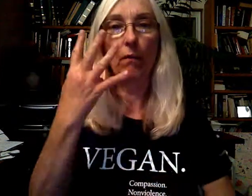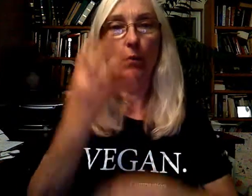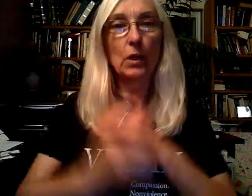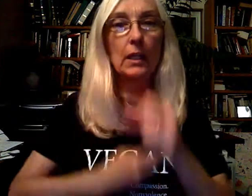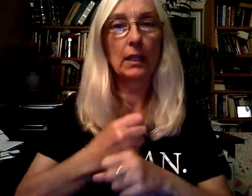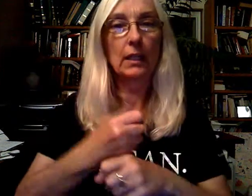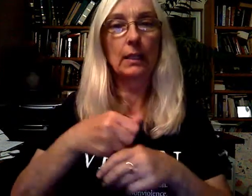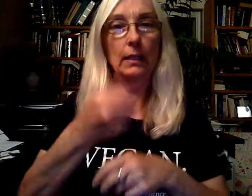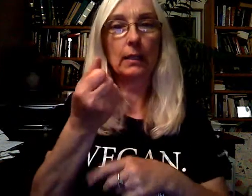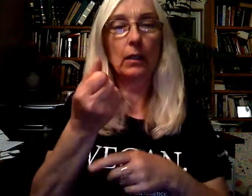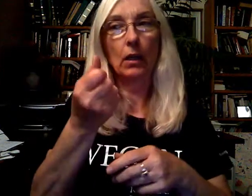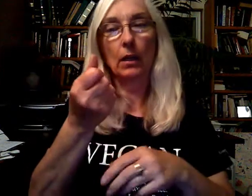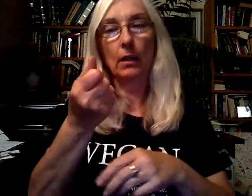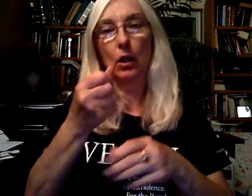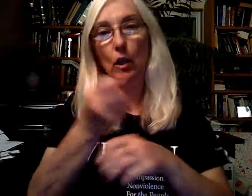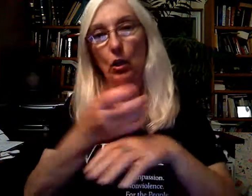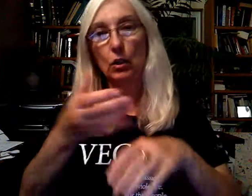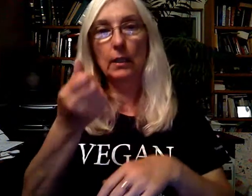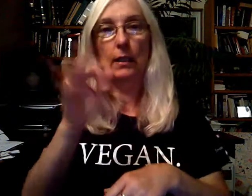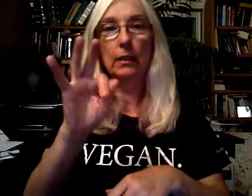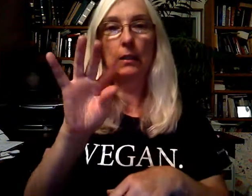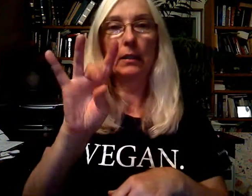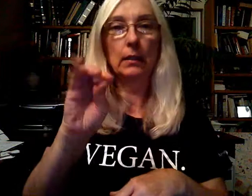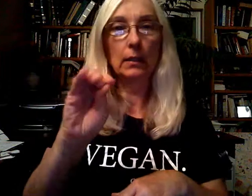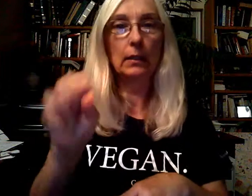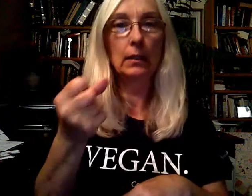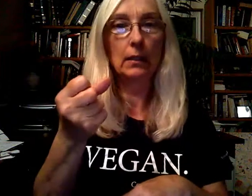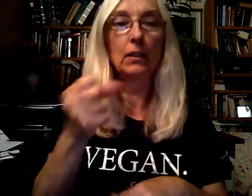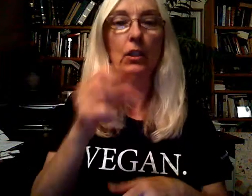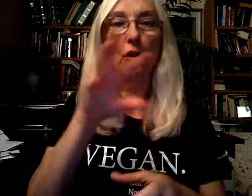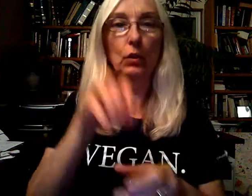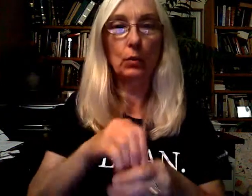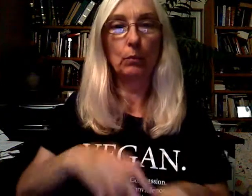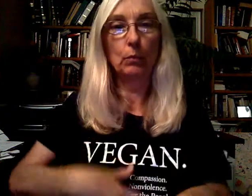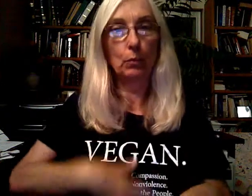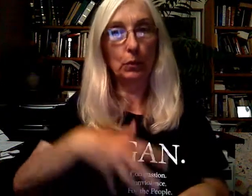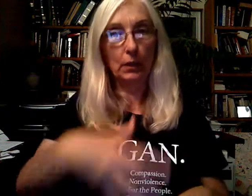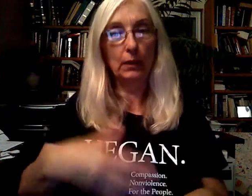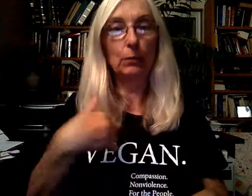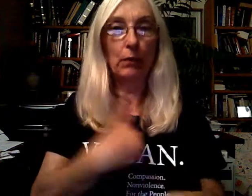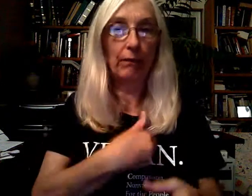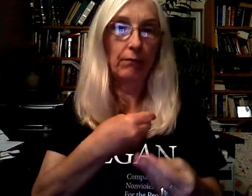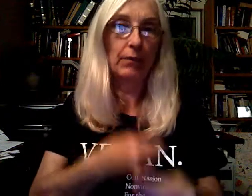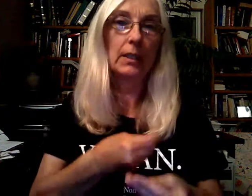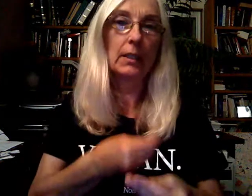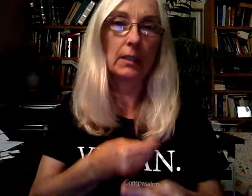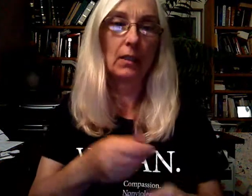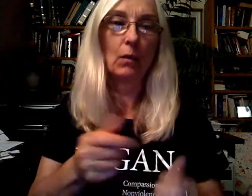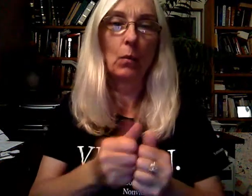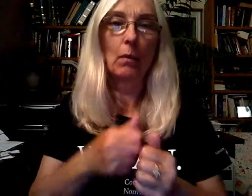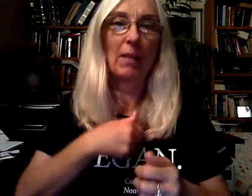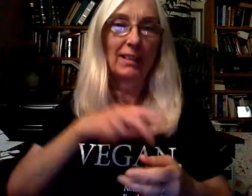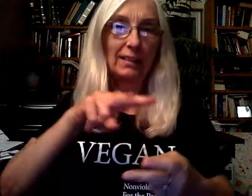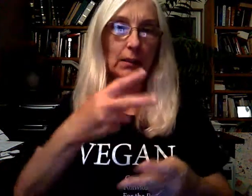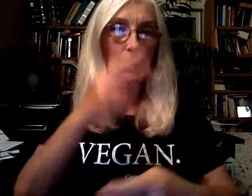Huh. Hey. What's up? New Axe hairstyling. The best impression is now. The new